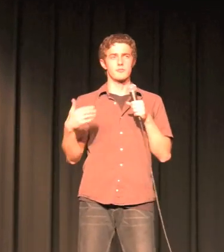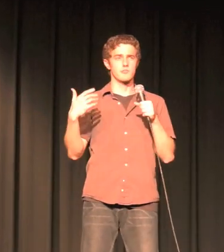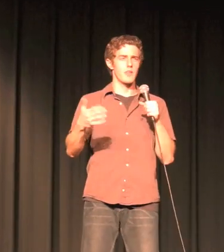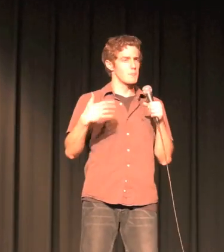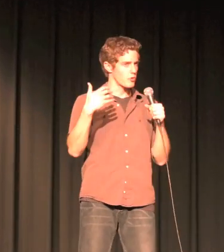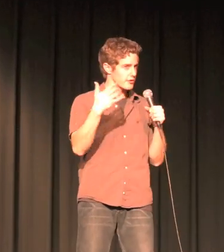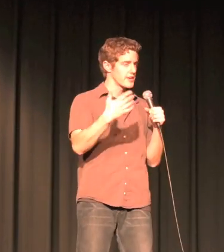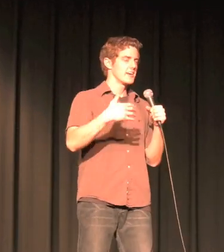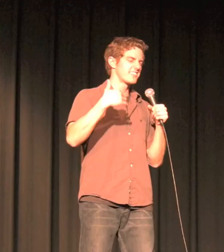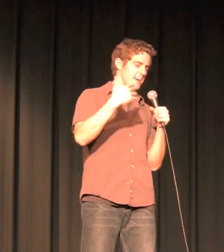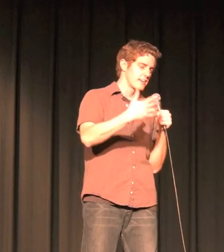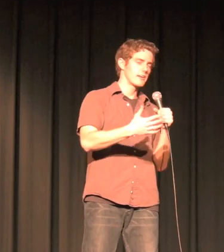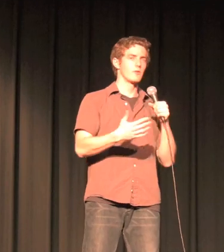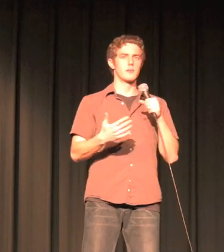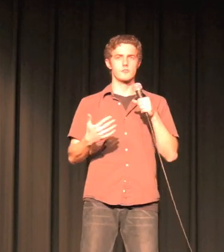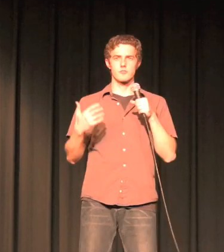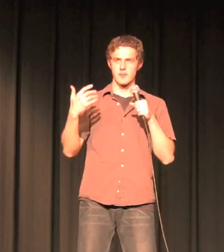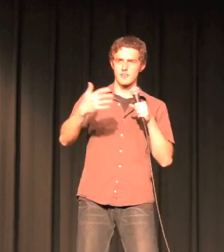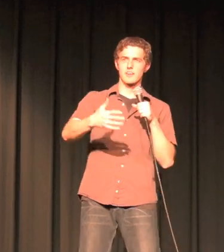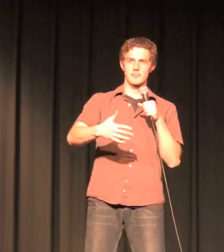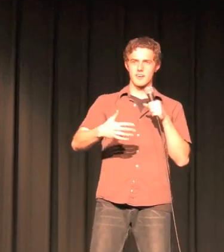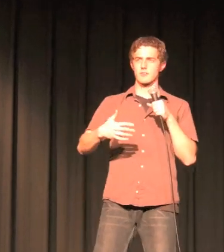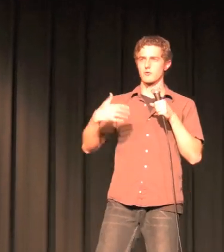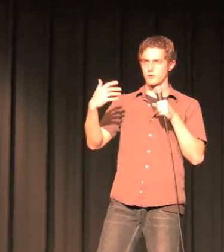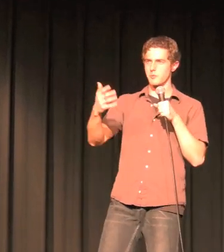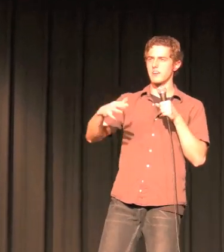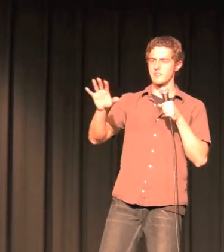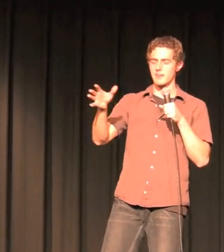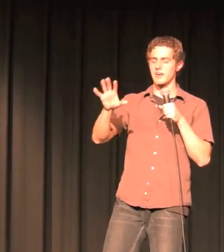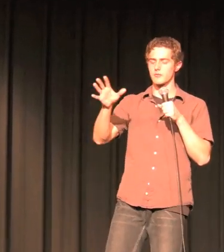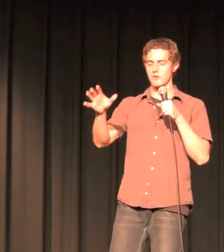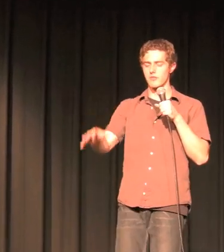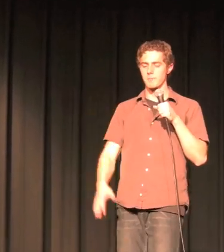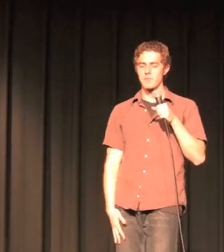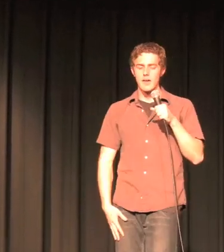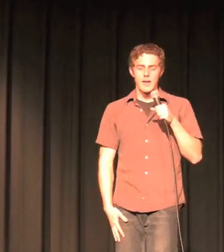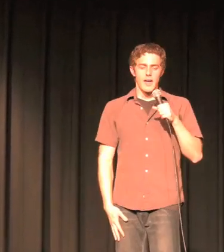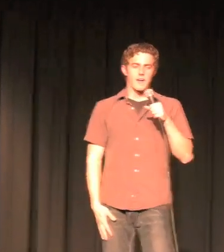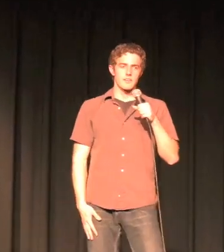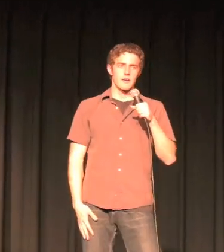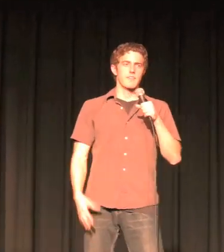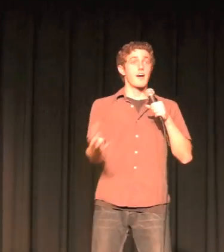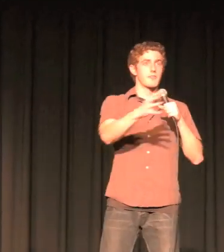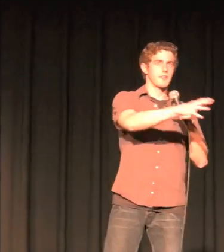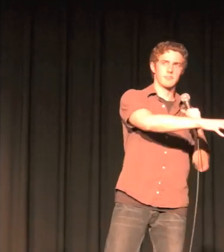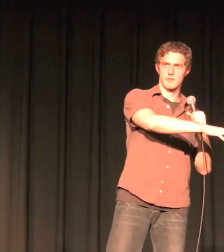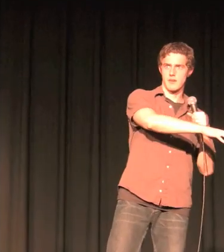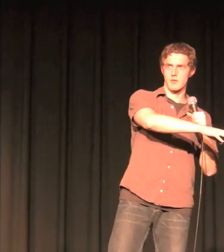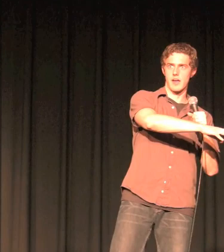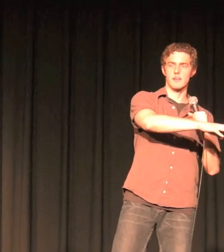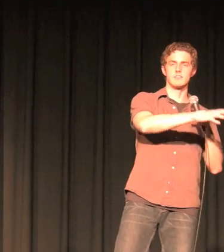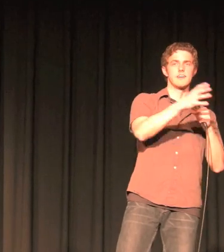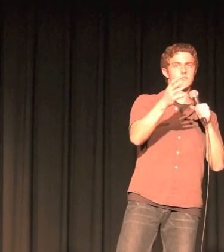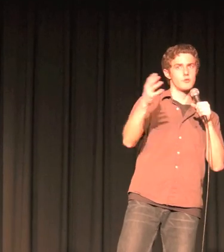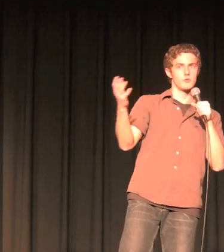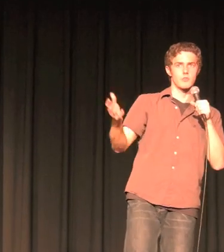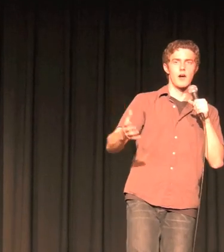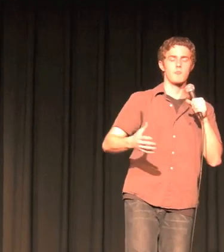Uses a lot more signed English, signed exact English, PSC, that sort of thing. And Fireflies, on the other hand, tends to use a lot